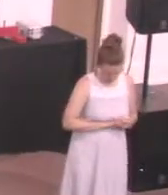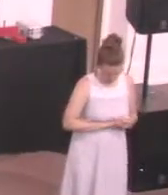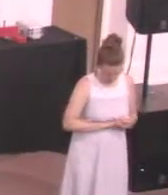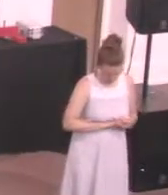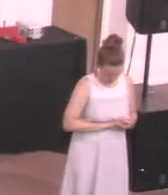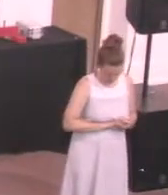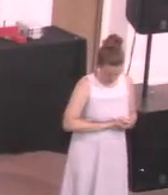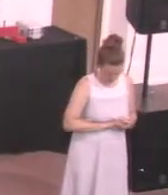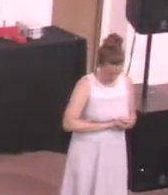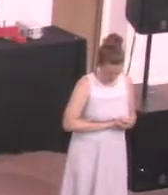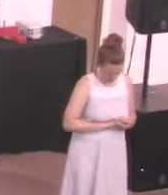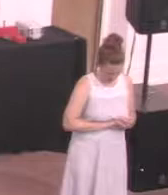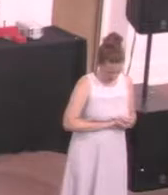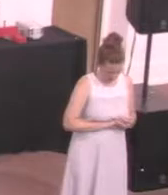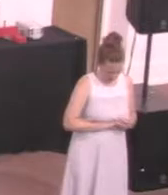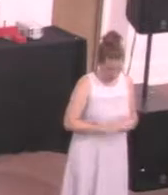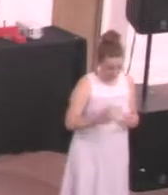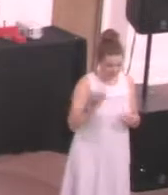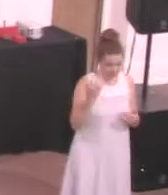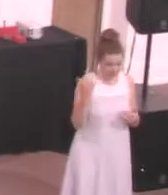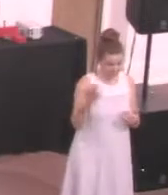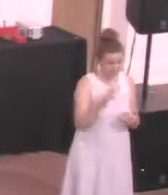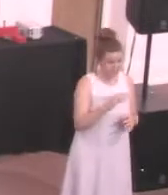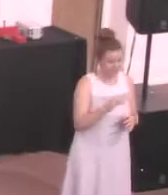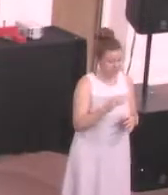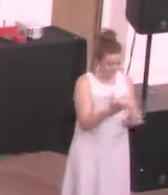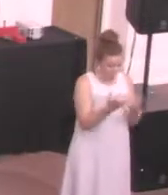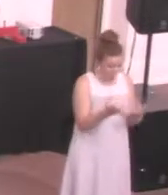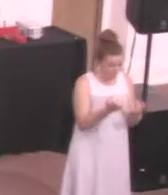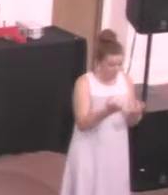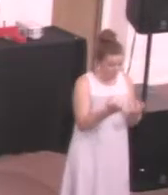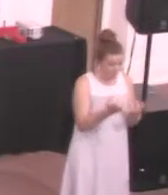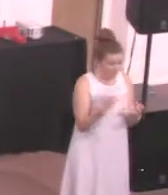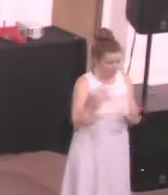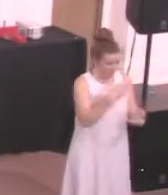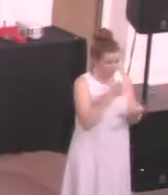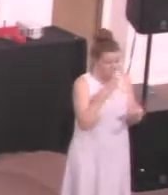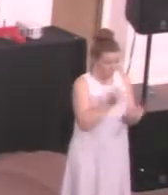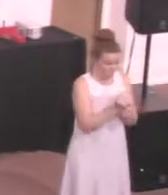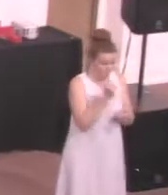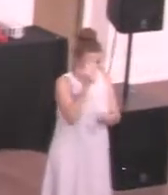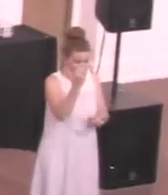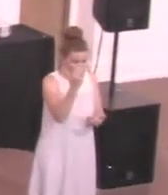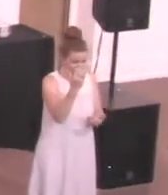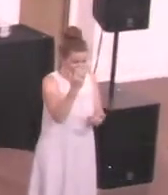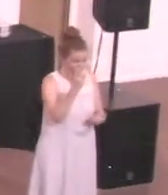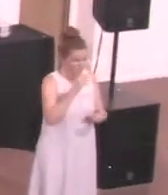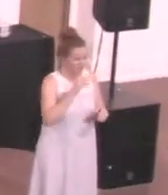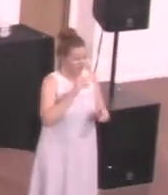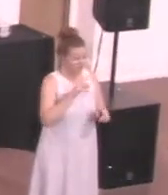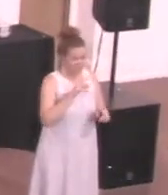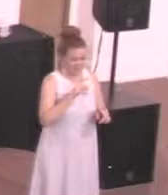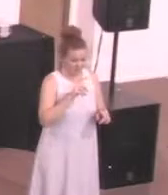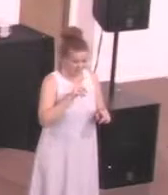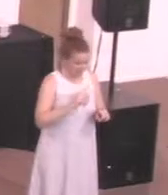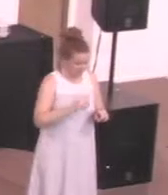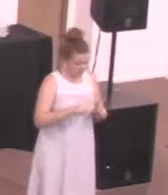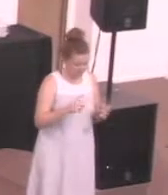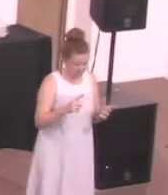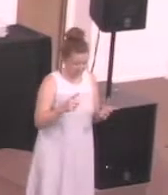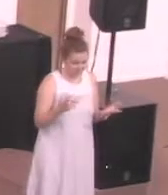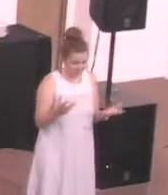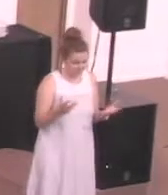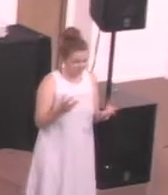It's his will that none should perish, that we should all be with him. But he can't have imperfect people around him. He can't have sinners like